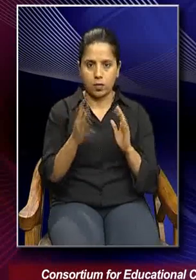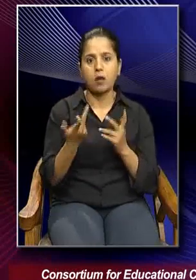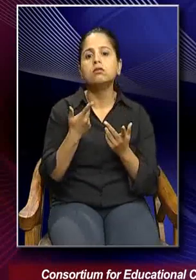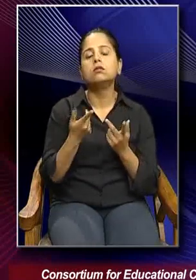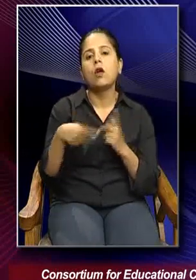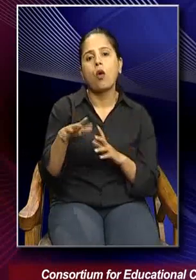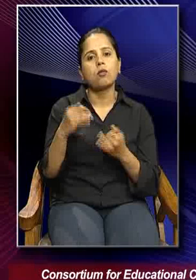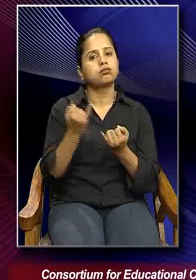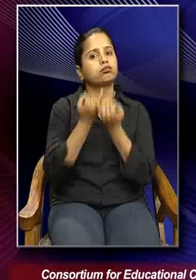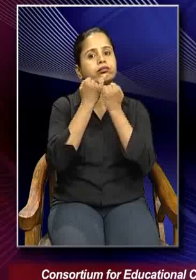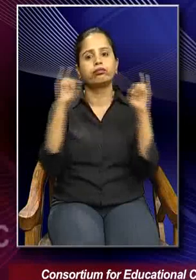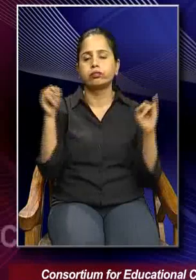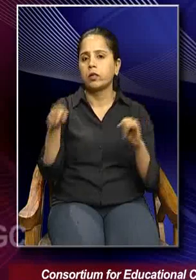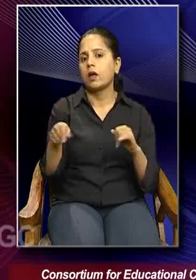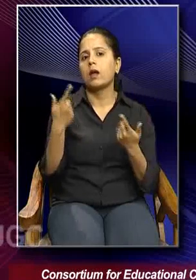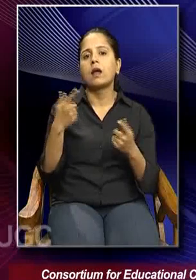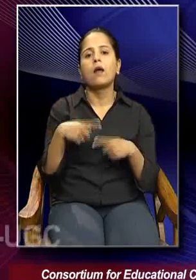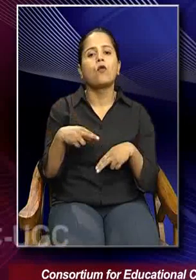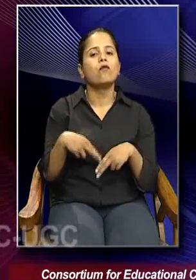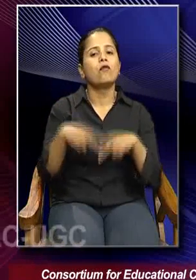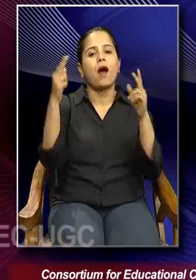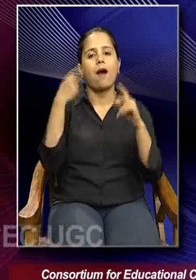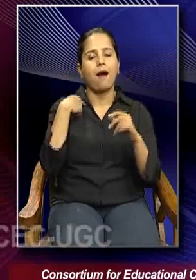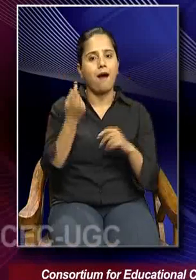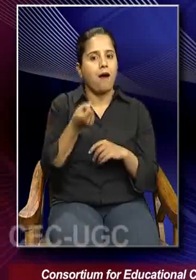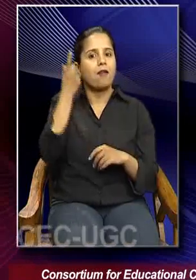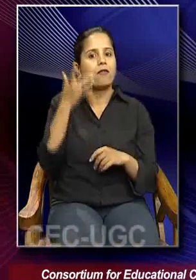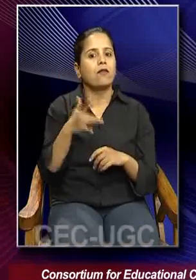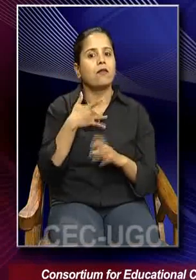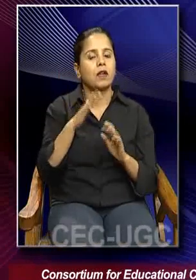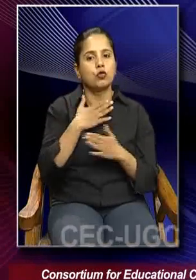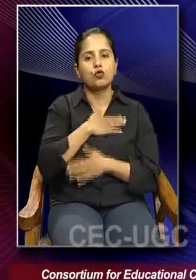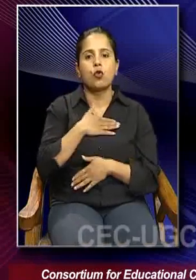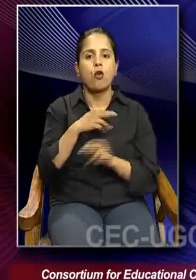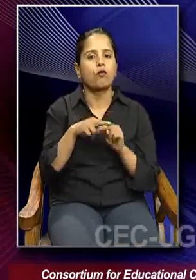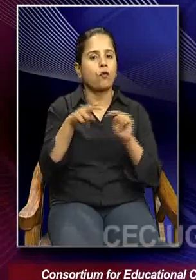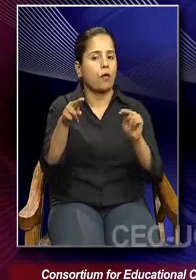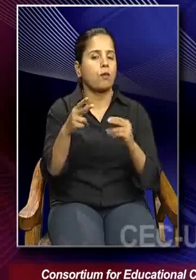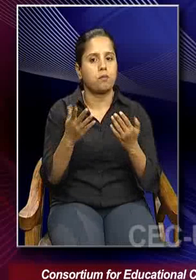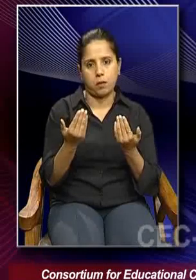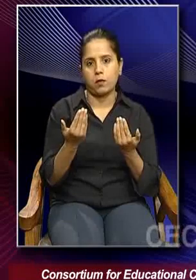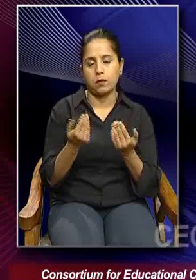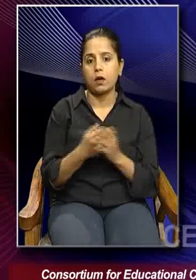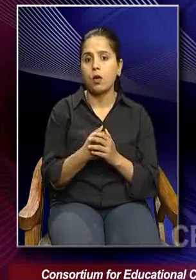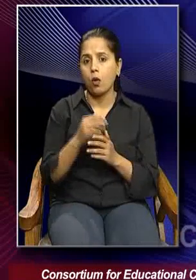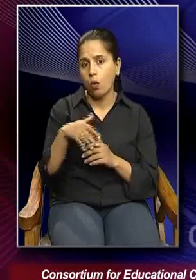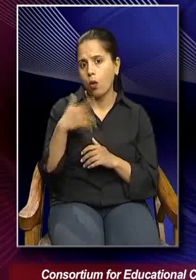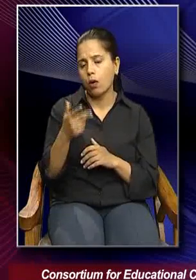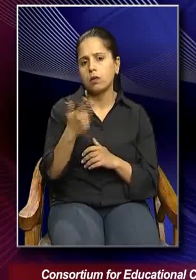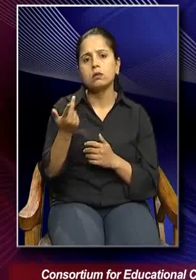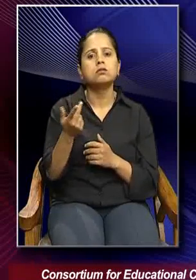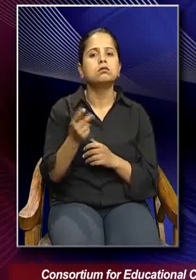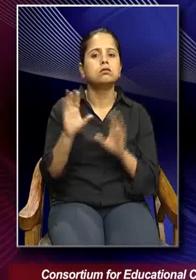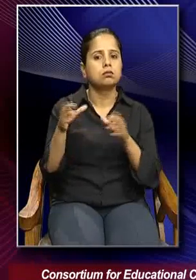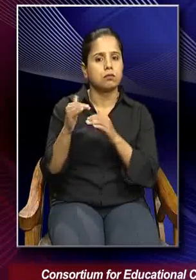liberation, which is the ultimate realization of the joyful state, or which is the apavarg, or you can